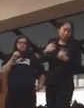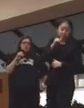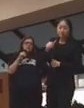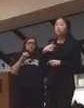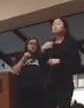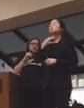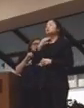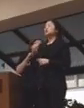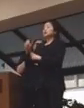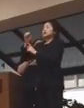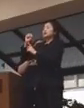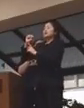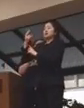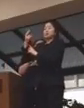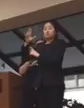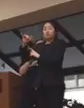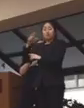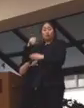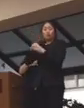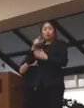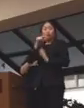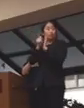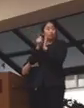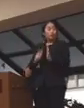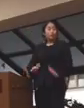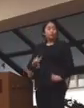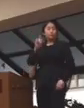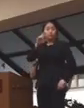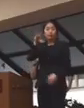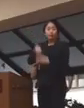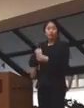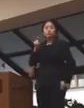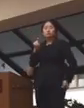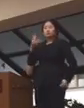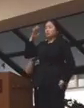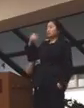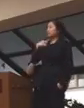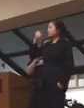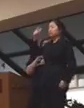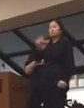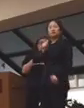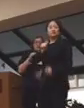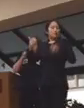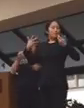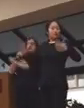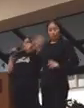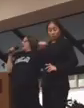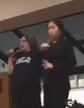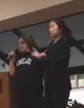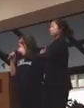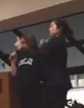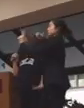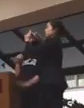going to be a lawyer? And I ask that because I myself have personally sought out a lawyer, not to